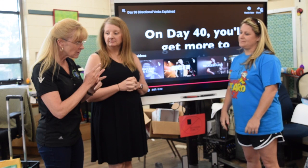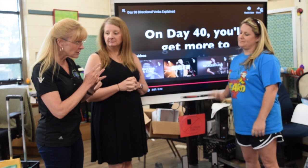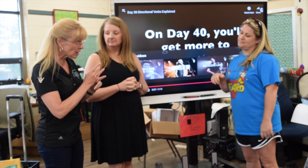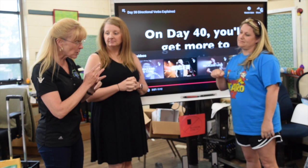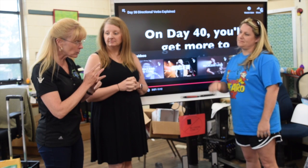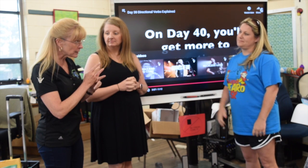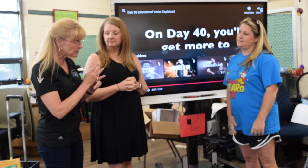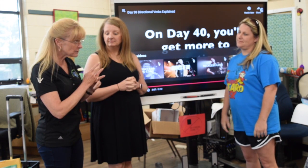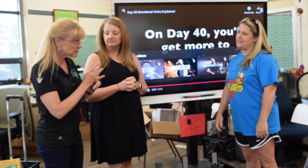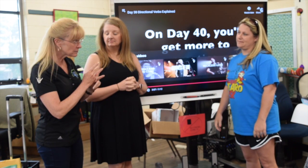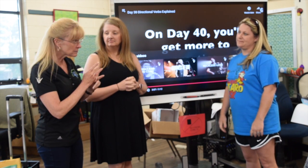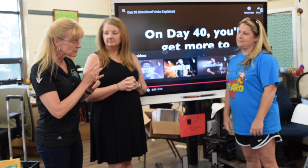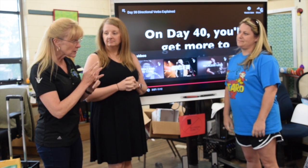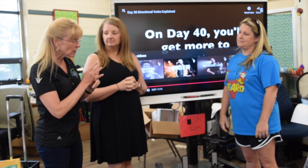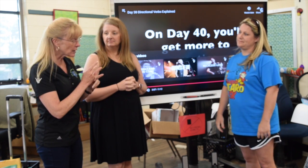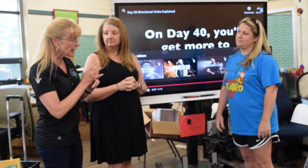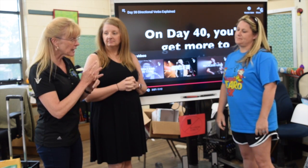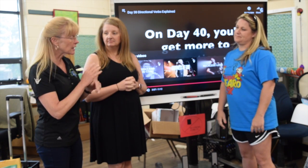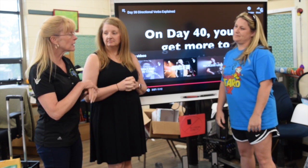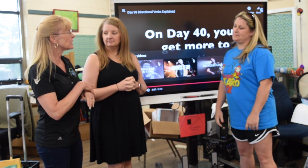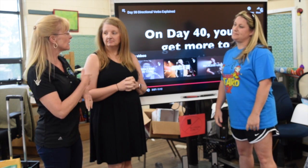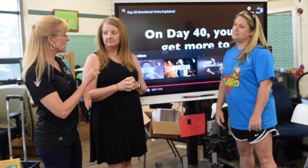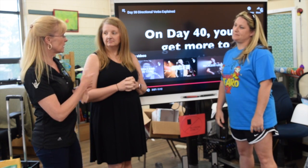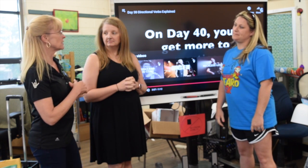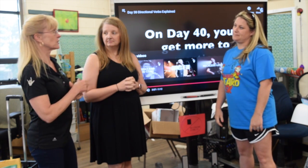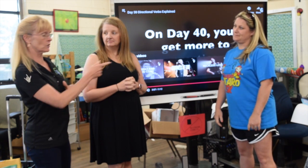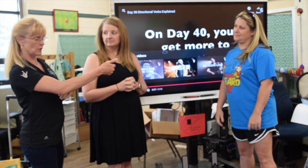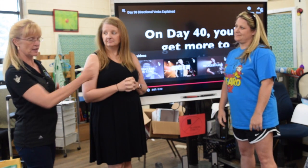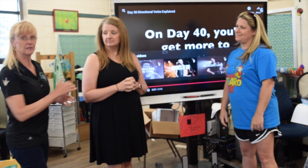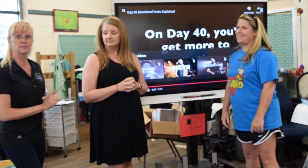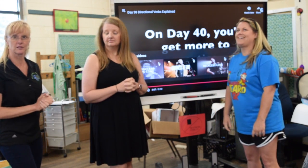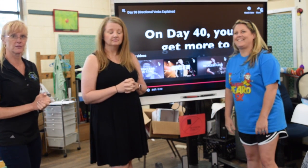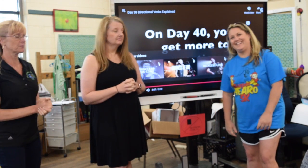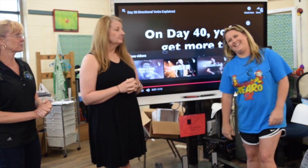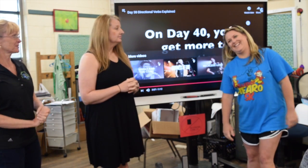now I'm holding it. Okay? So go ahead.